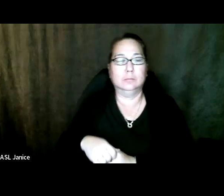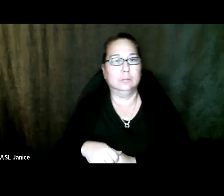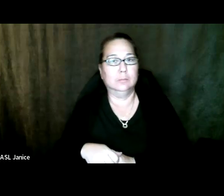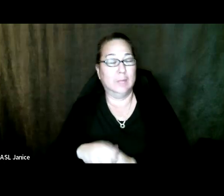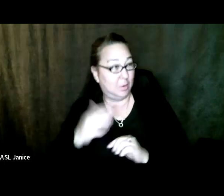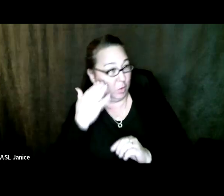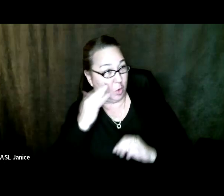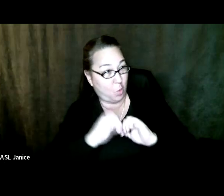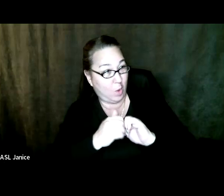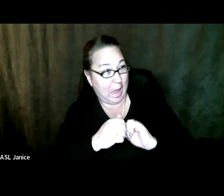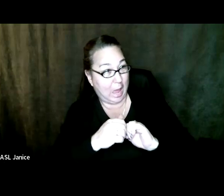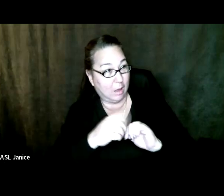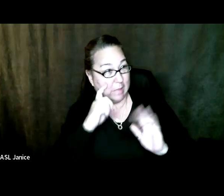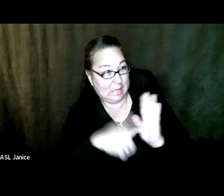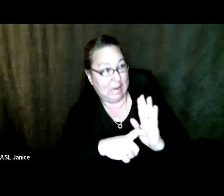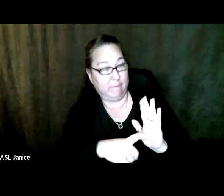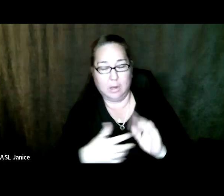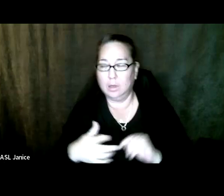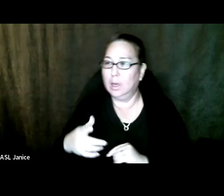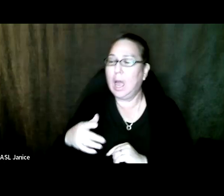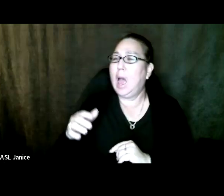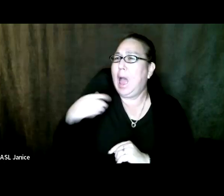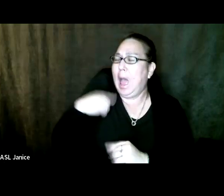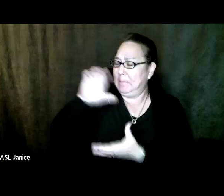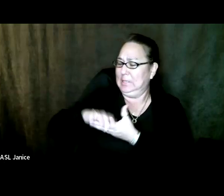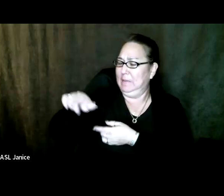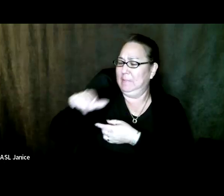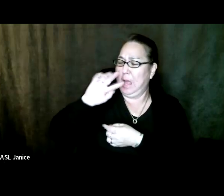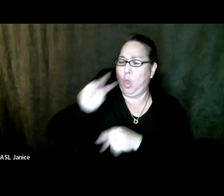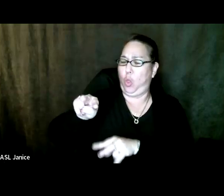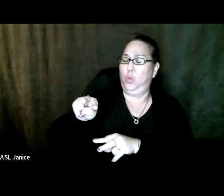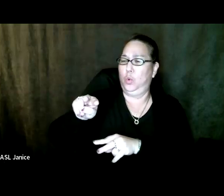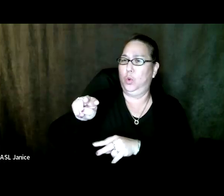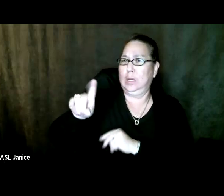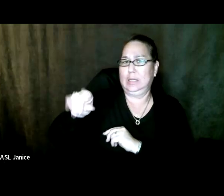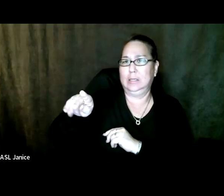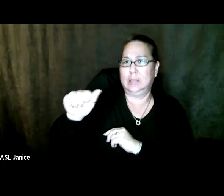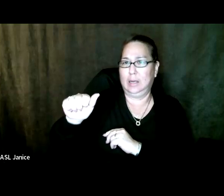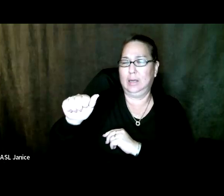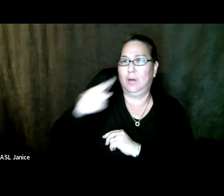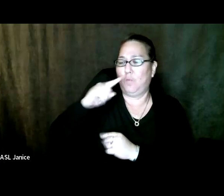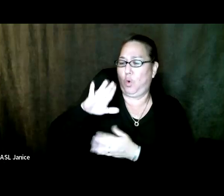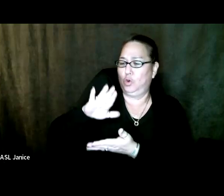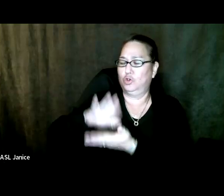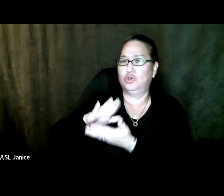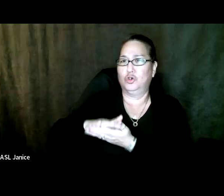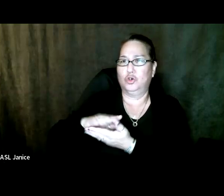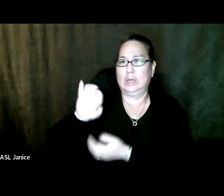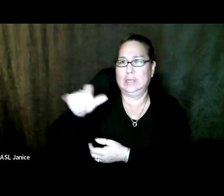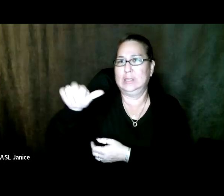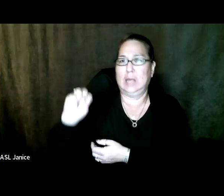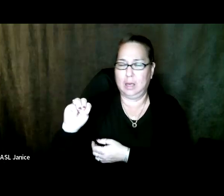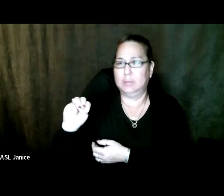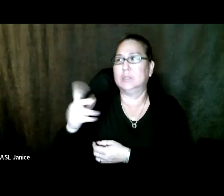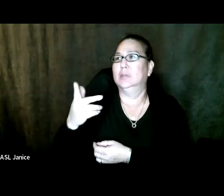identified? I believe they're looking at data on student need for exams. So either sort of the BPS health